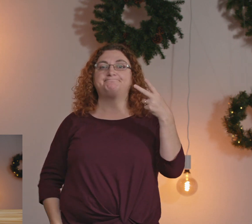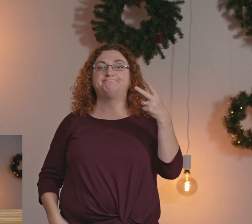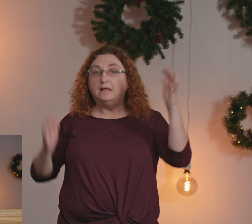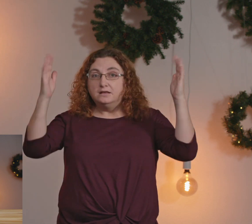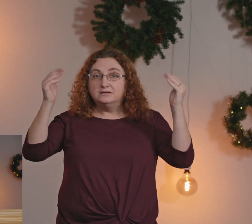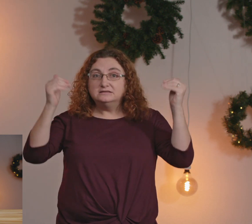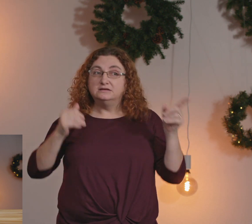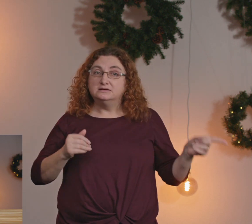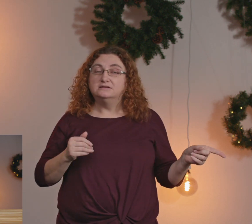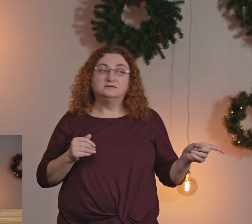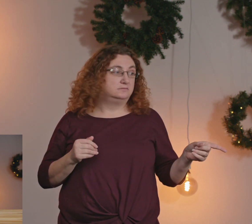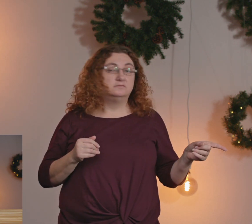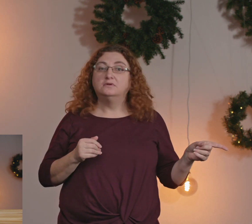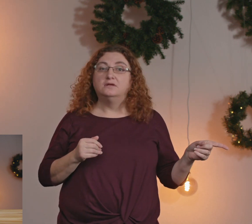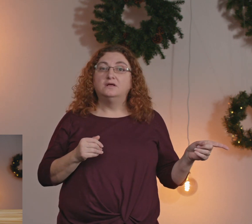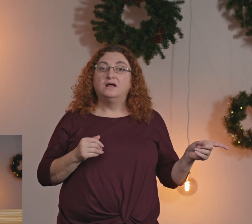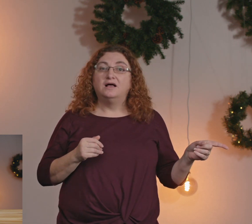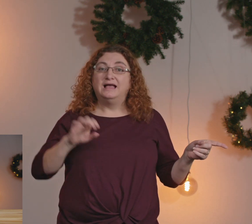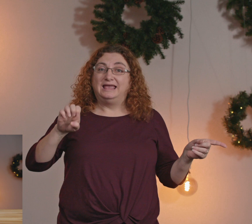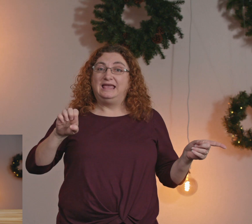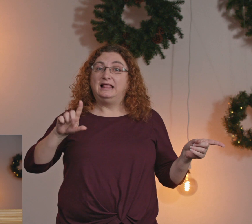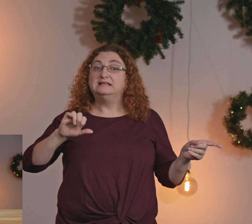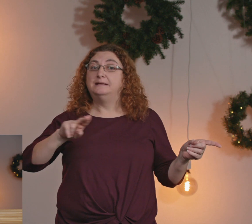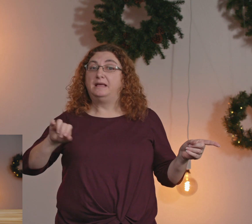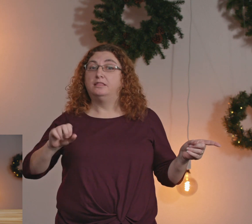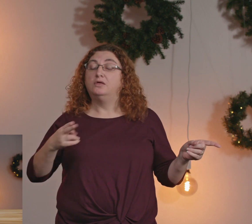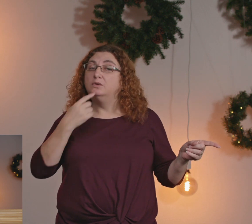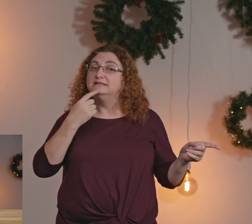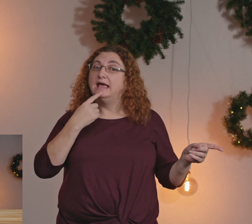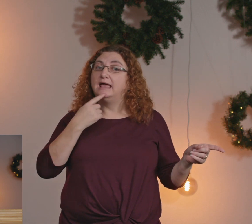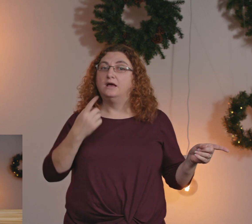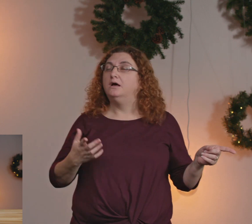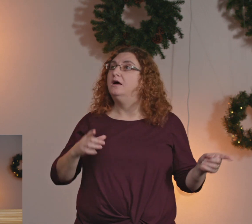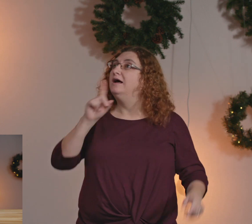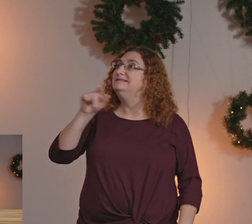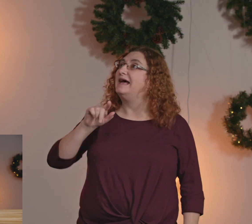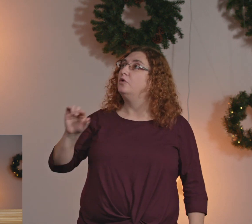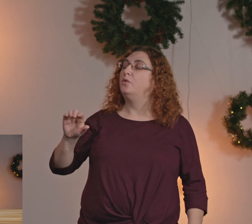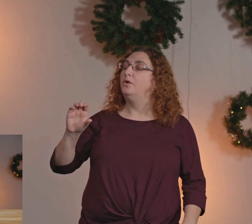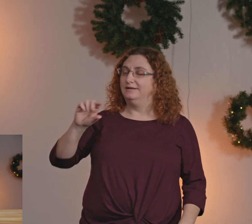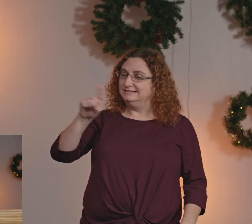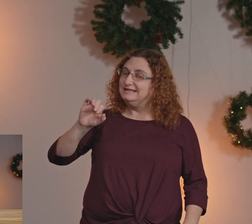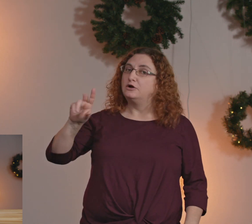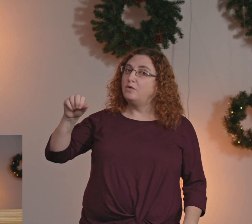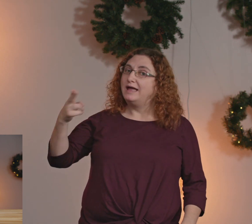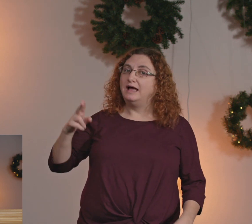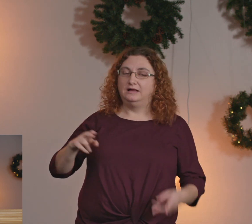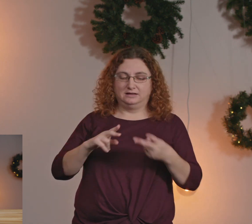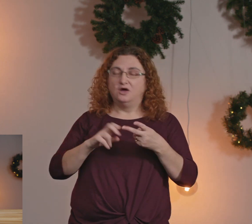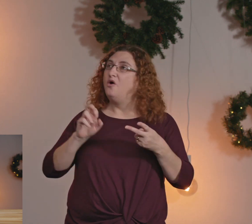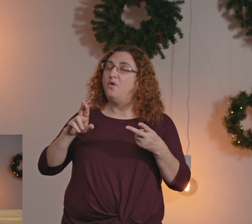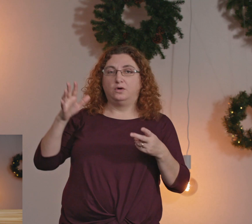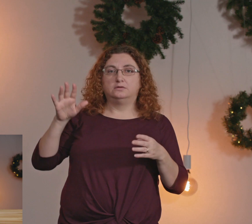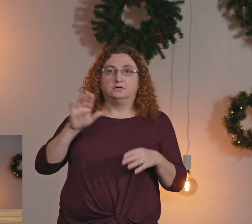they have is that she's going to say, what do you want the child to be? Which one? Father or grandfather? And she's expecting her to say Zechariah, but she doesn't. She says John, which